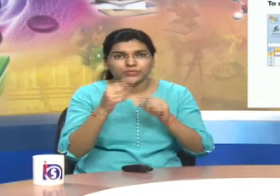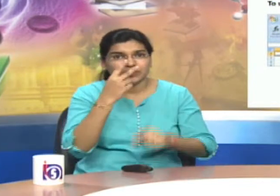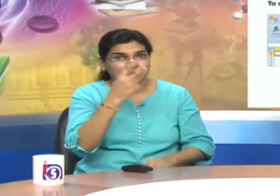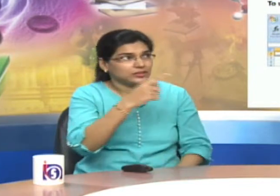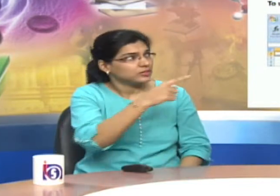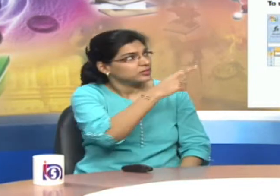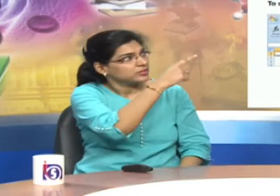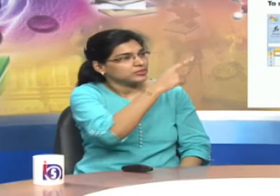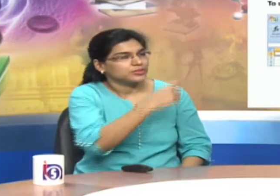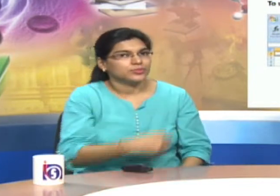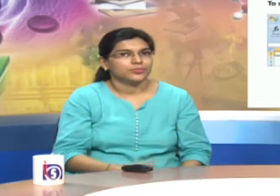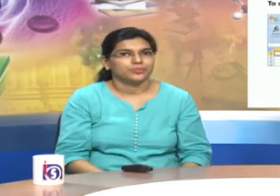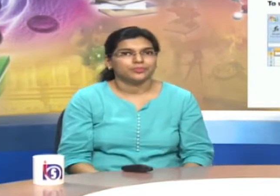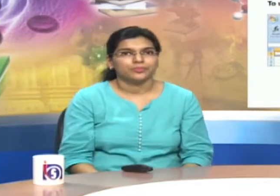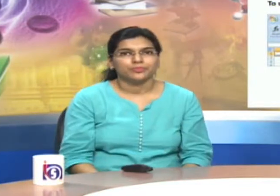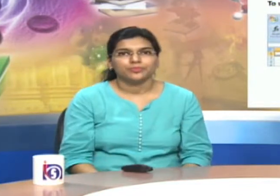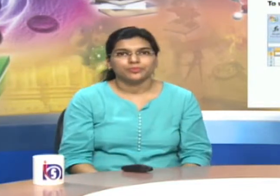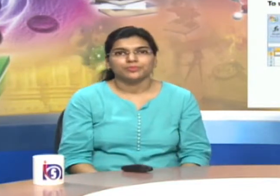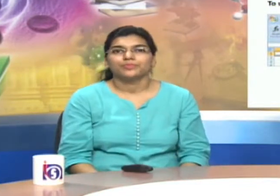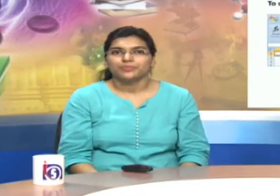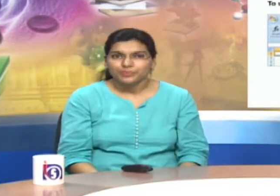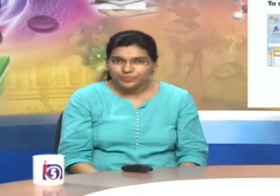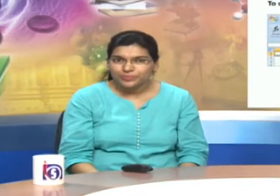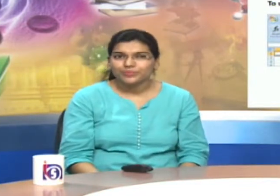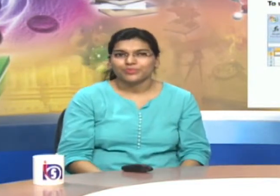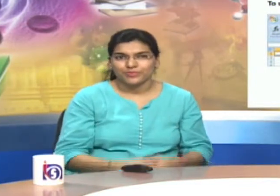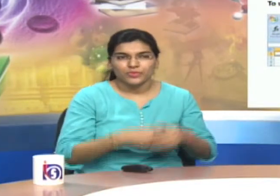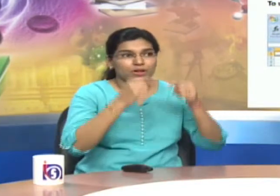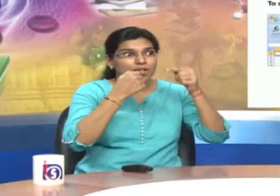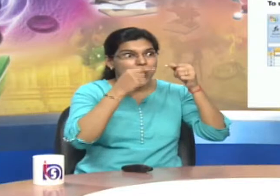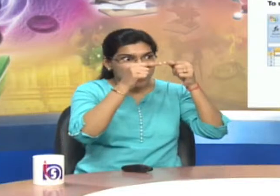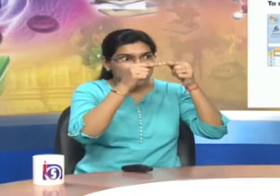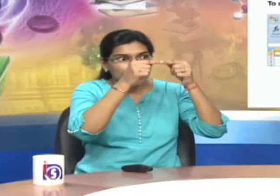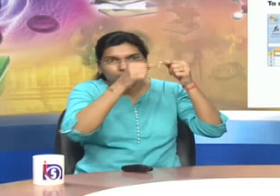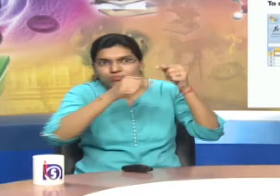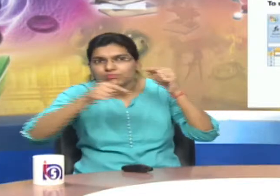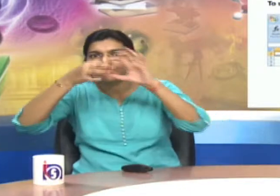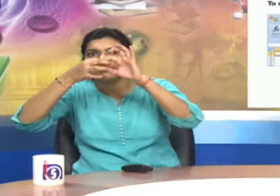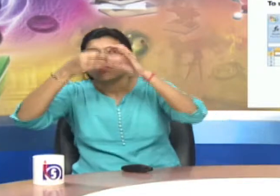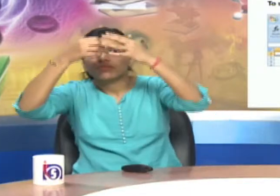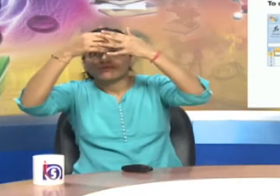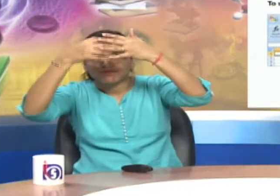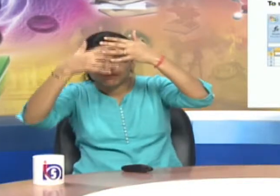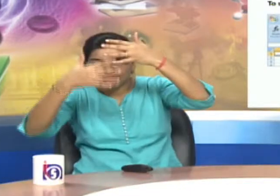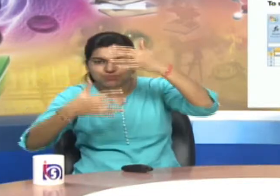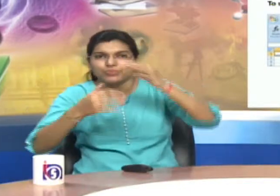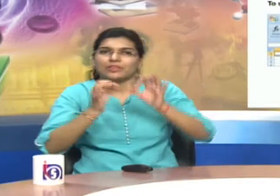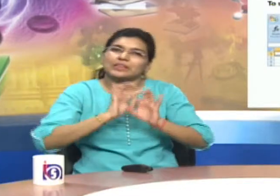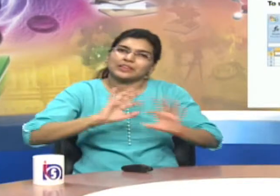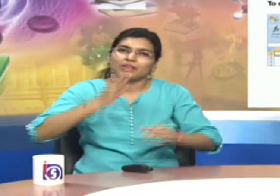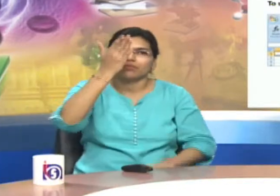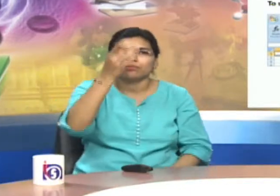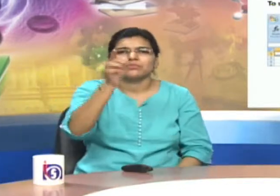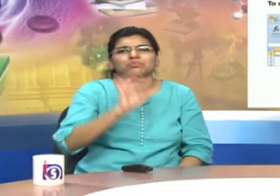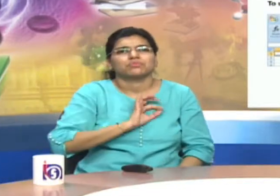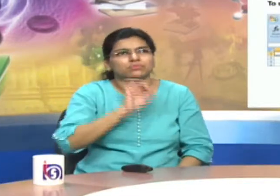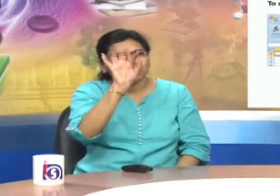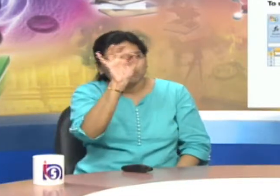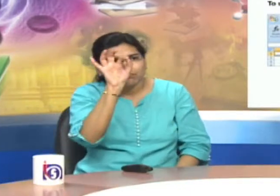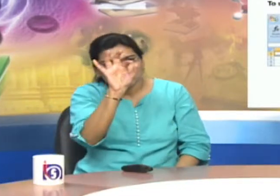And at last there is a red rectangle. It is showing another box that you